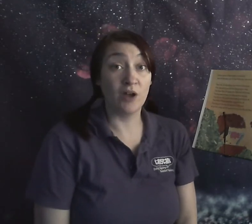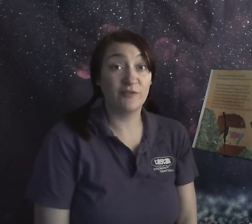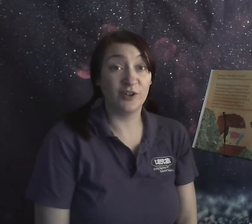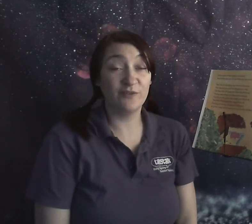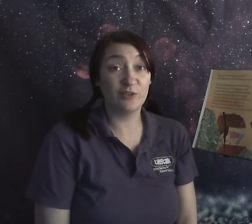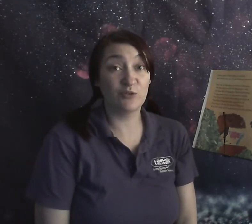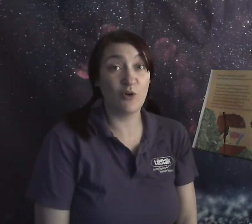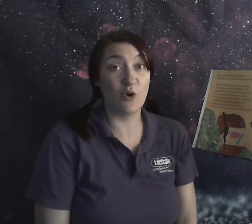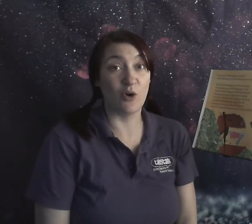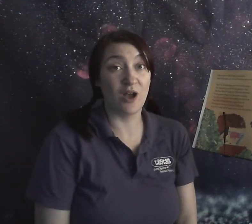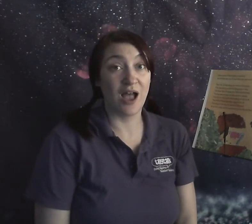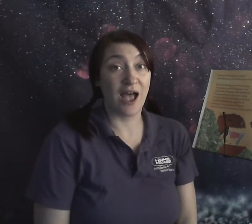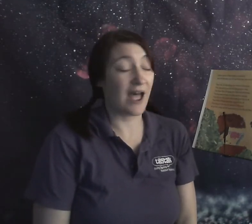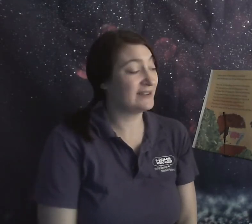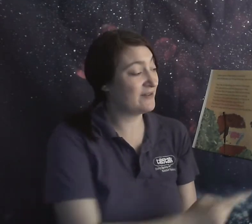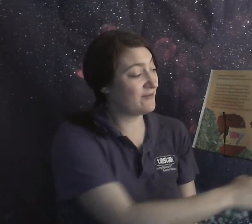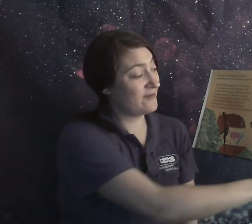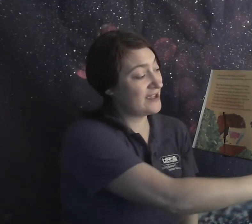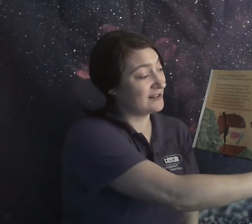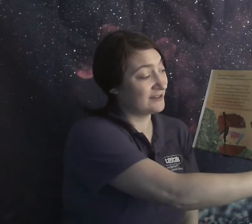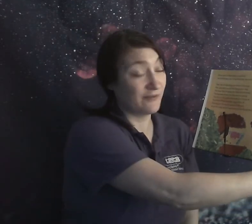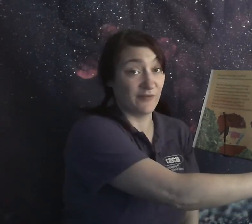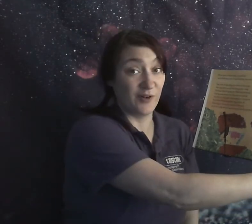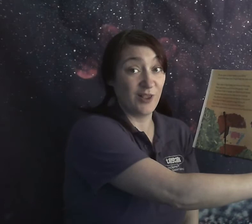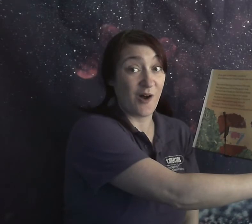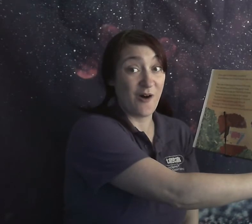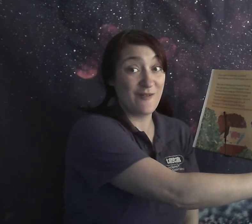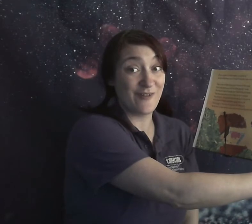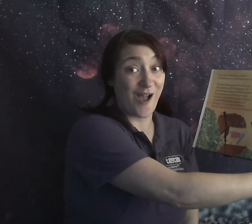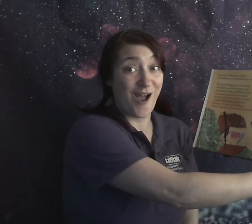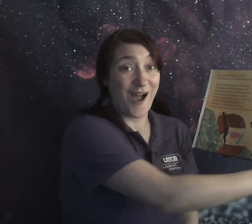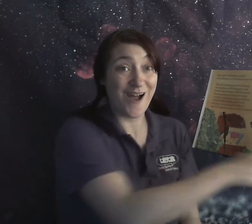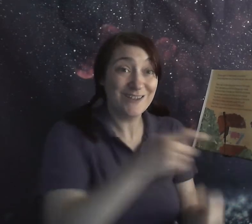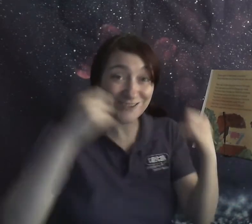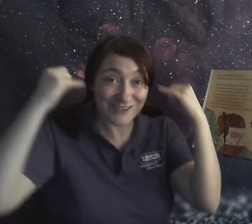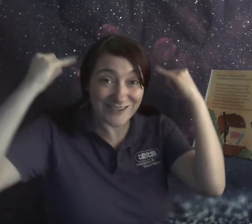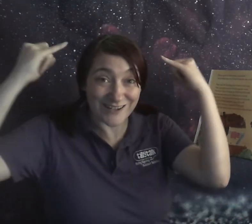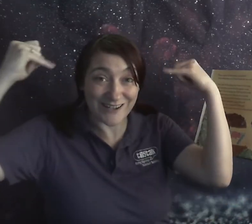of straw, and a field full of sheep,